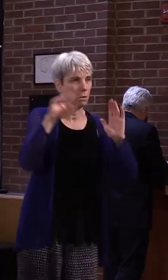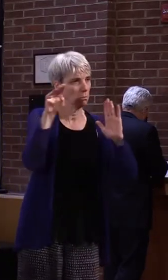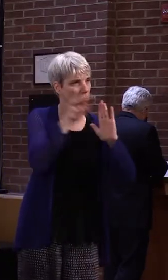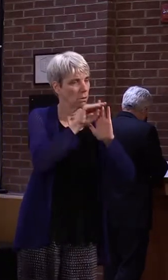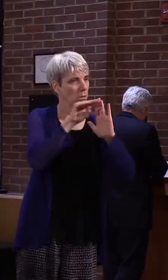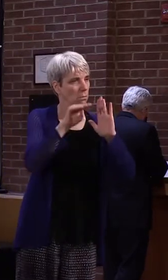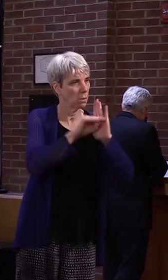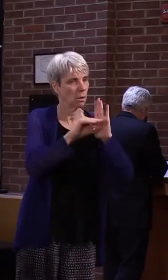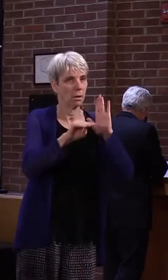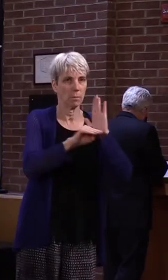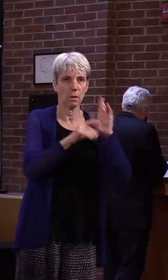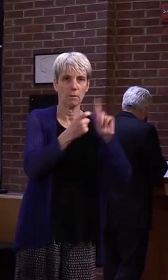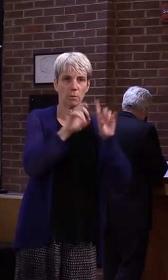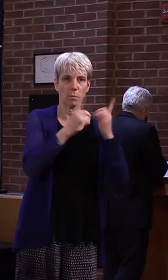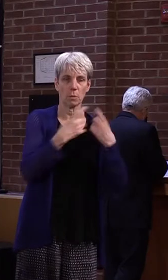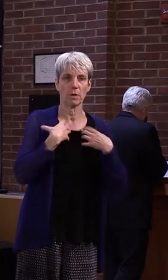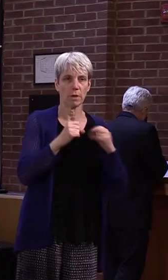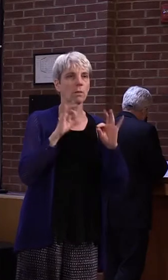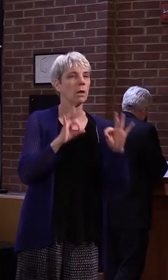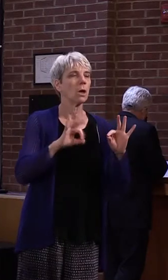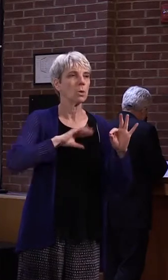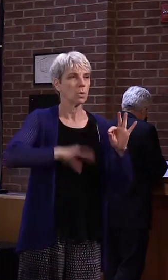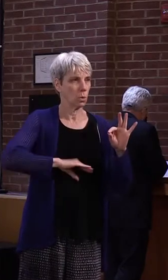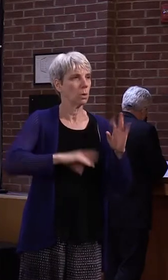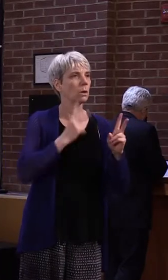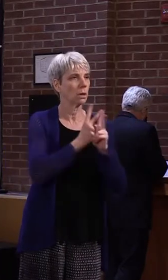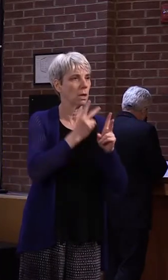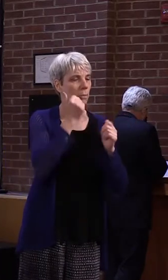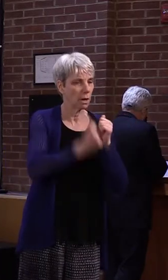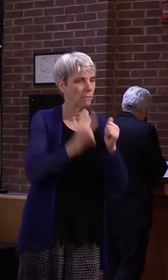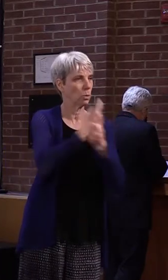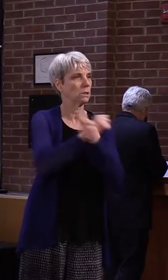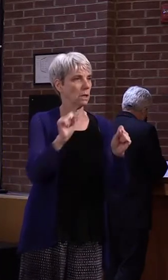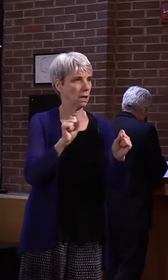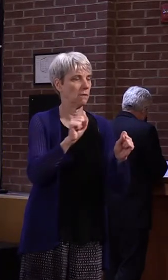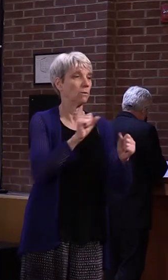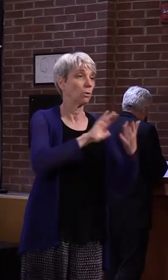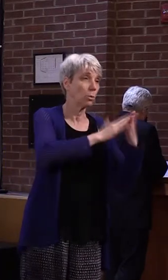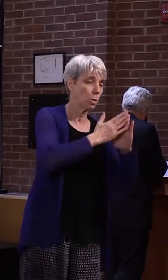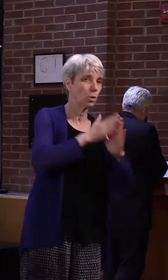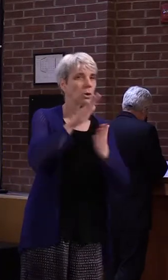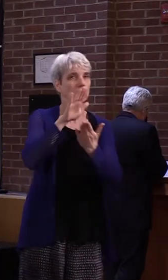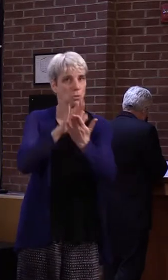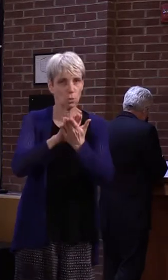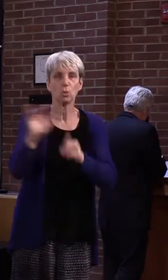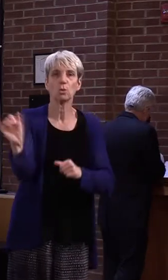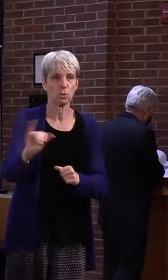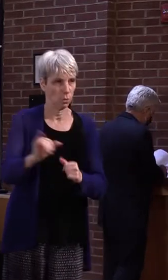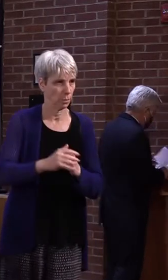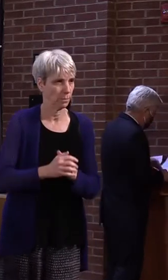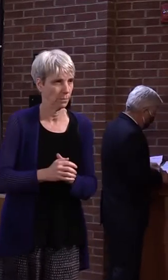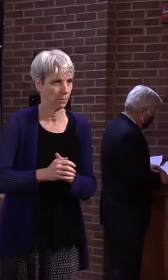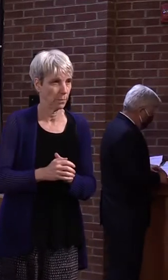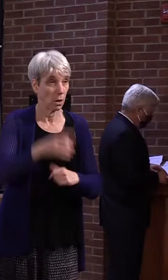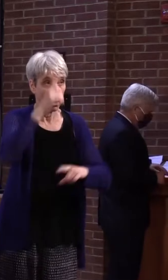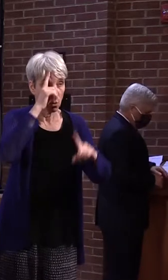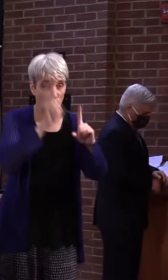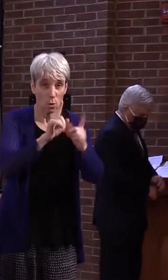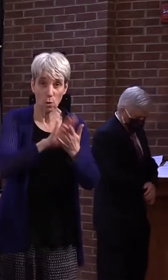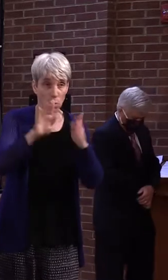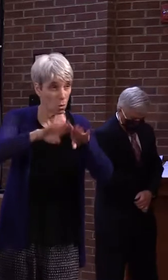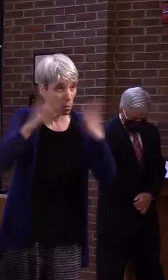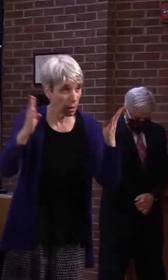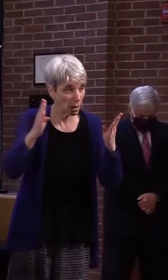guidance from the health department. Our goal is not just to reopen our schools, but to keep them open and to provide learning